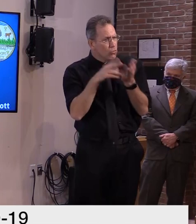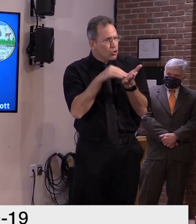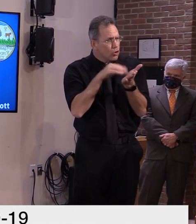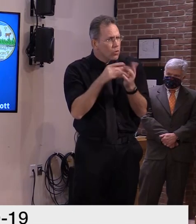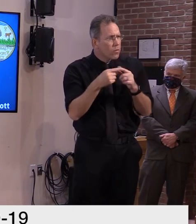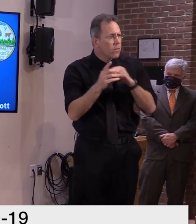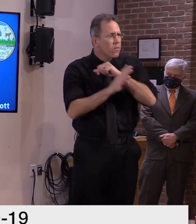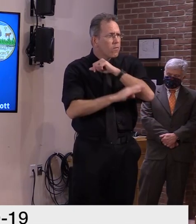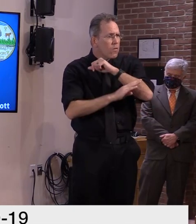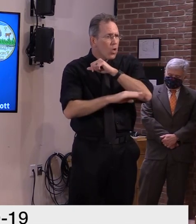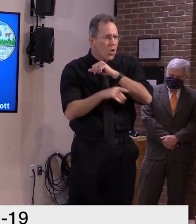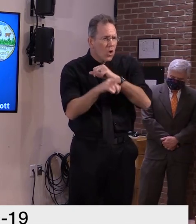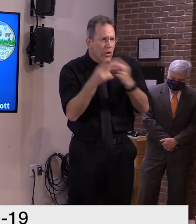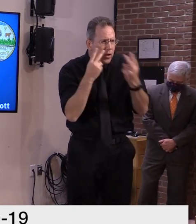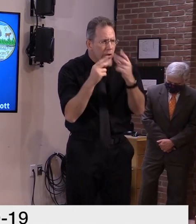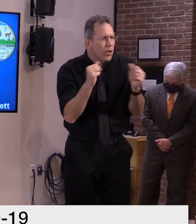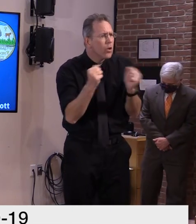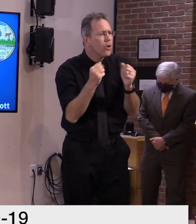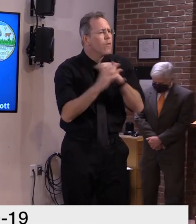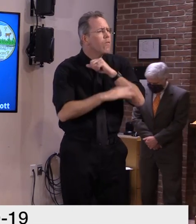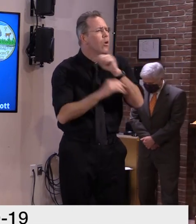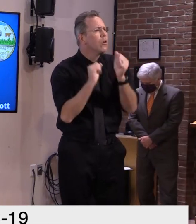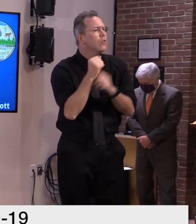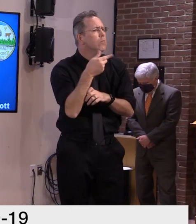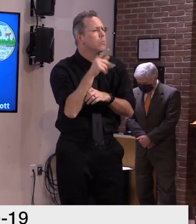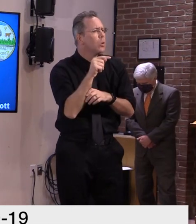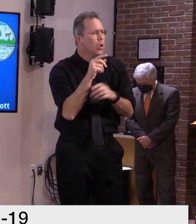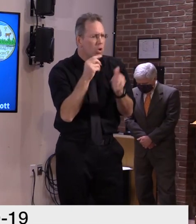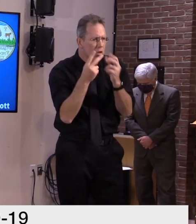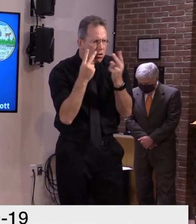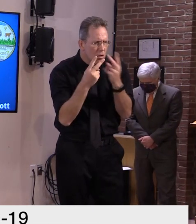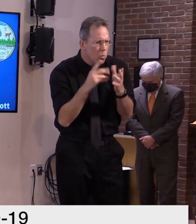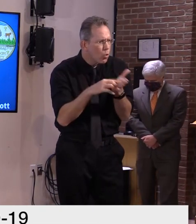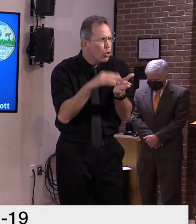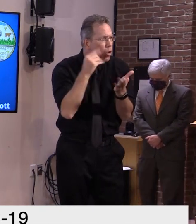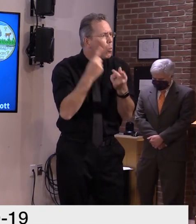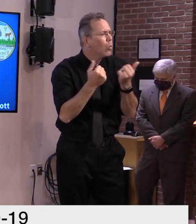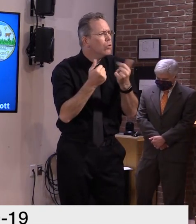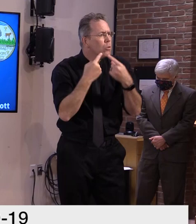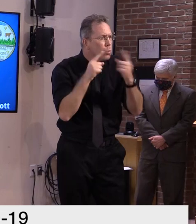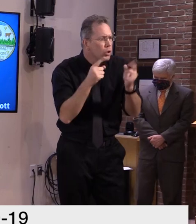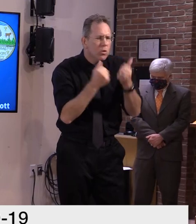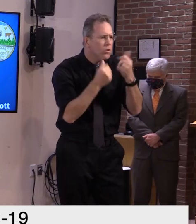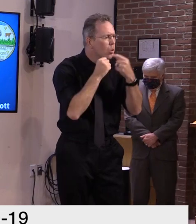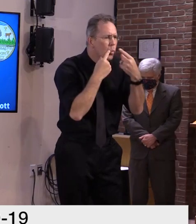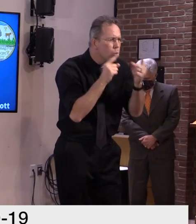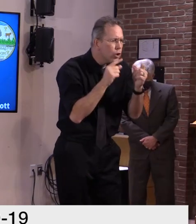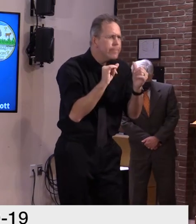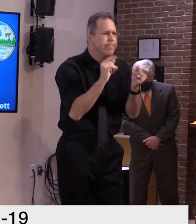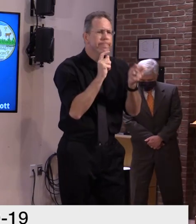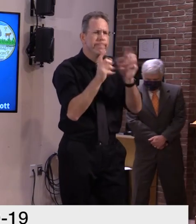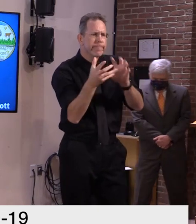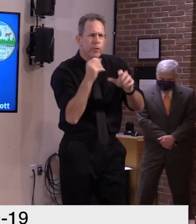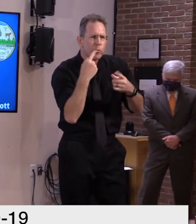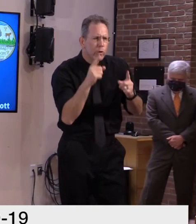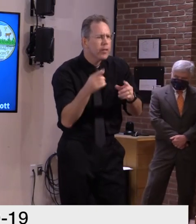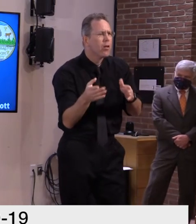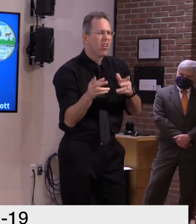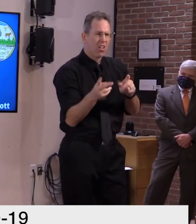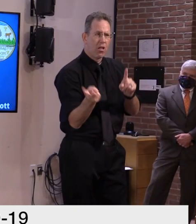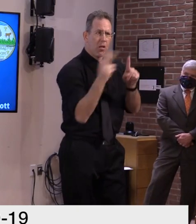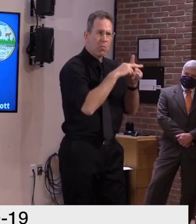plan, and did the experience make the thought of having winter sports still more